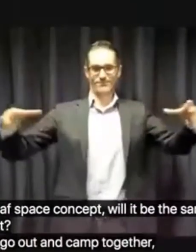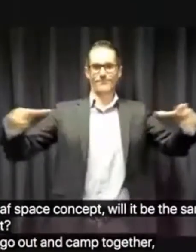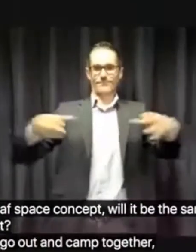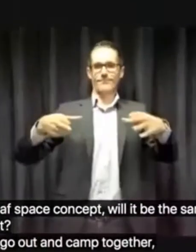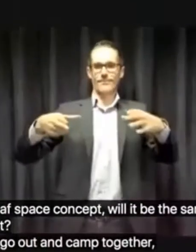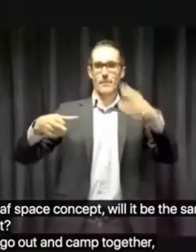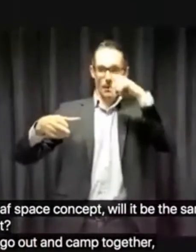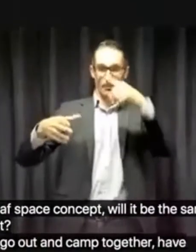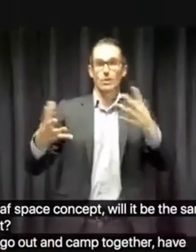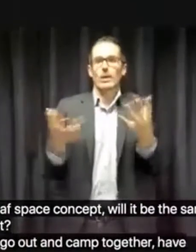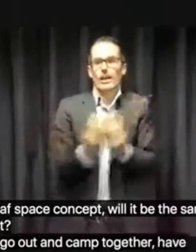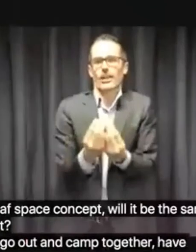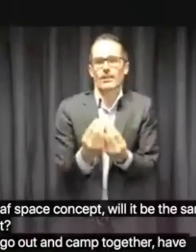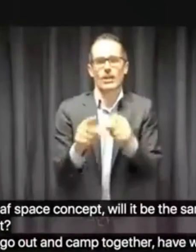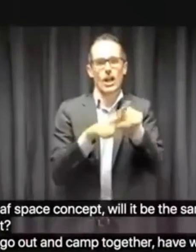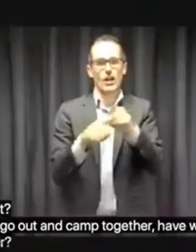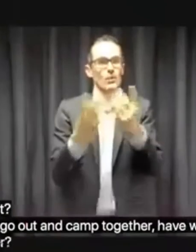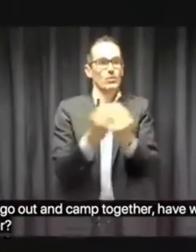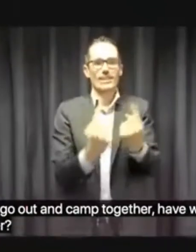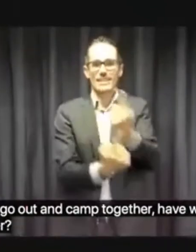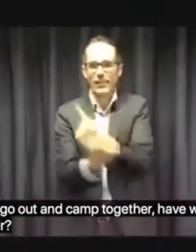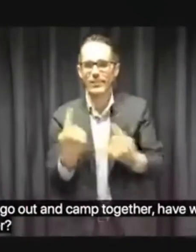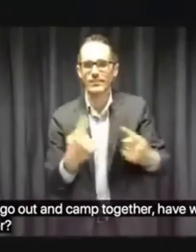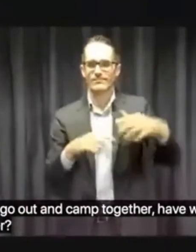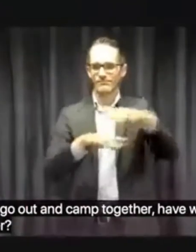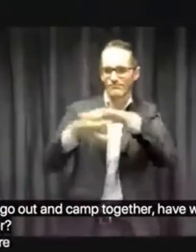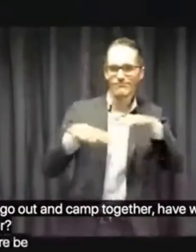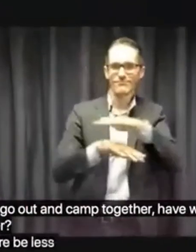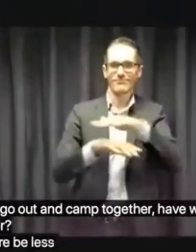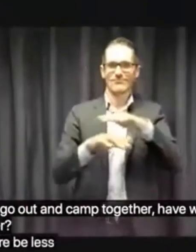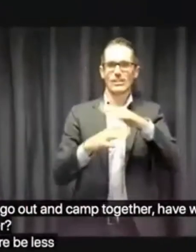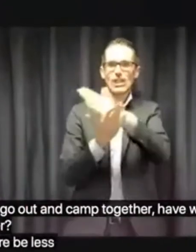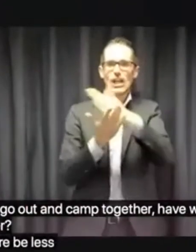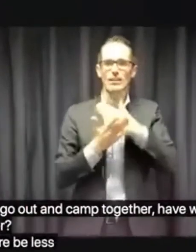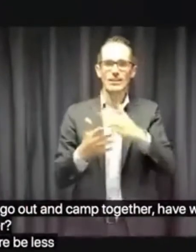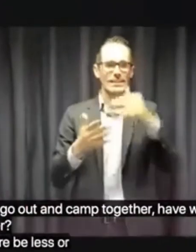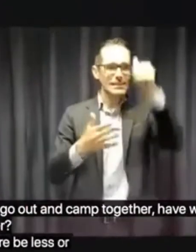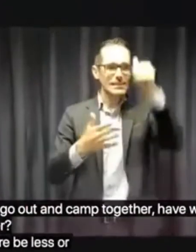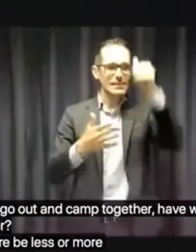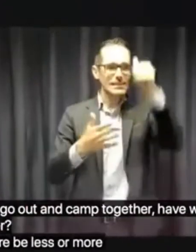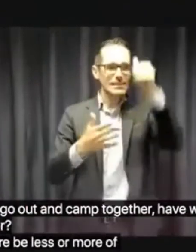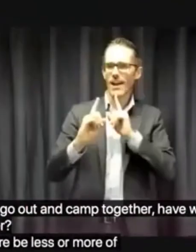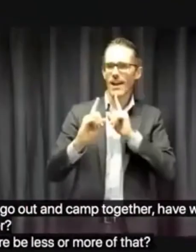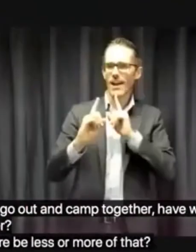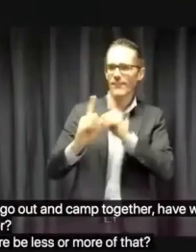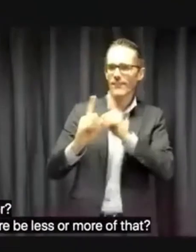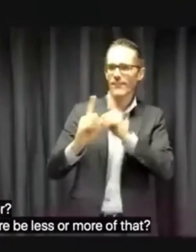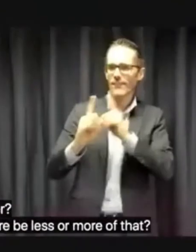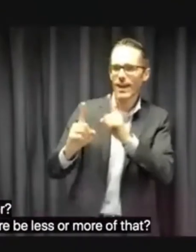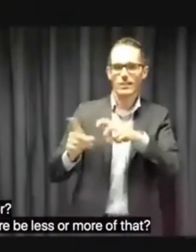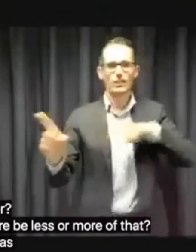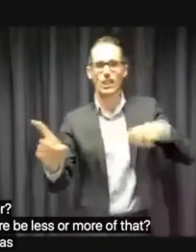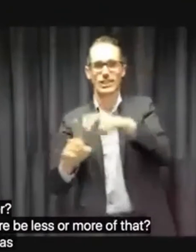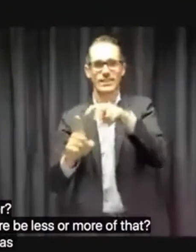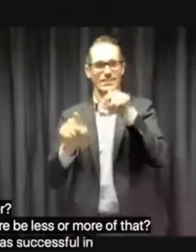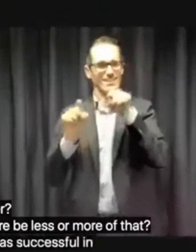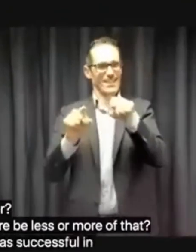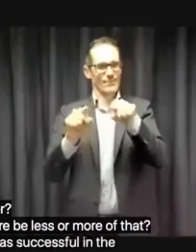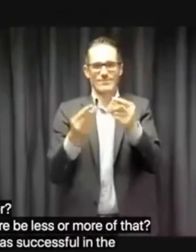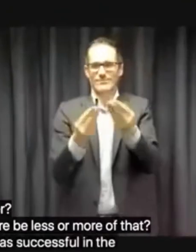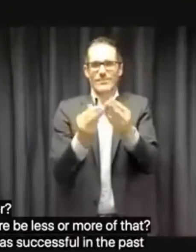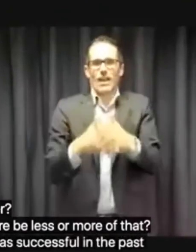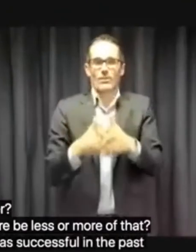that? What was successful in the past was people gathering face-to-face, learning from one another, sharing those experiences,